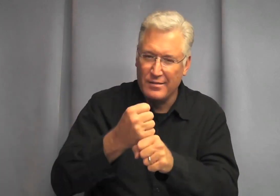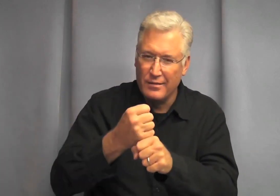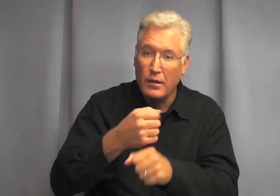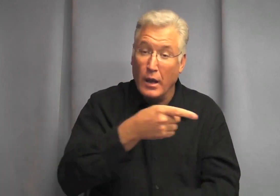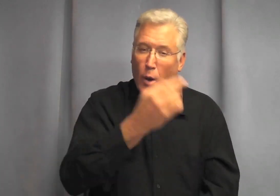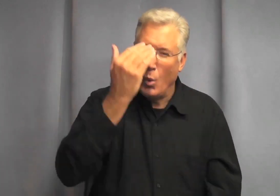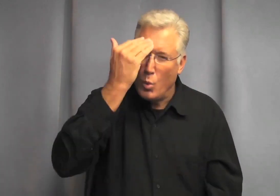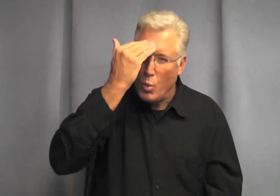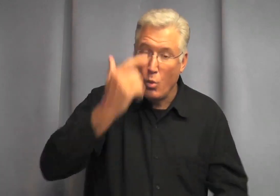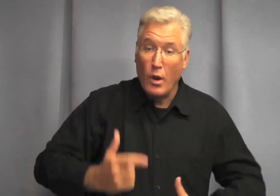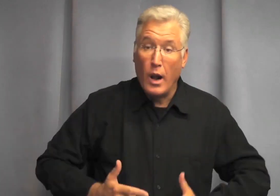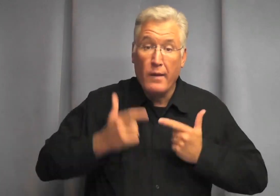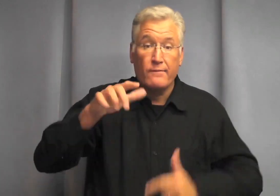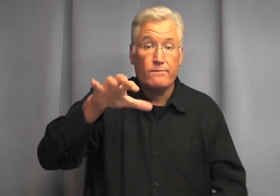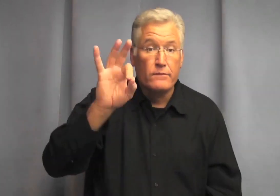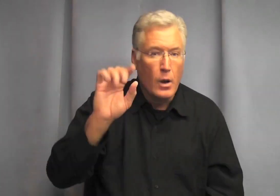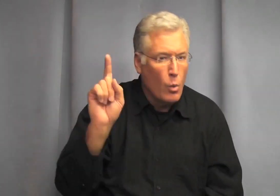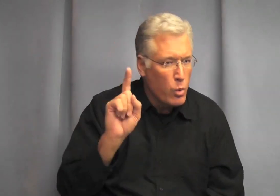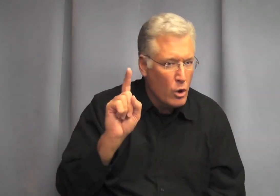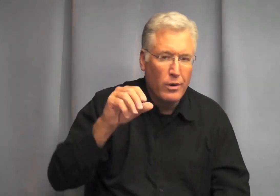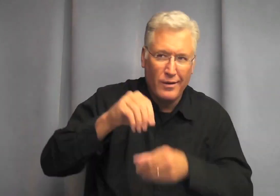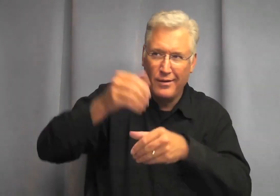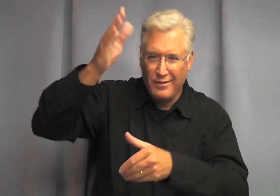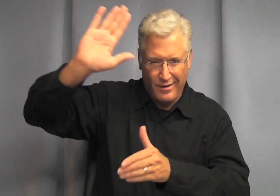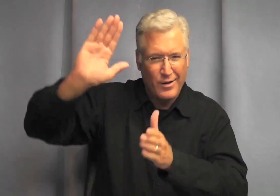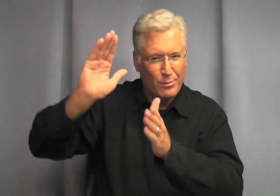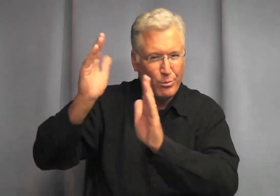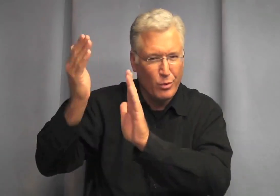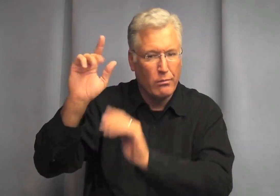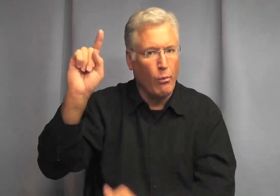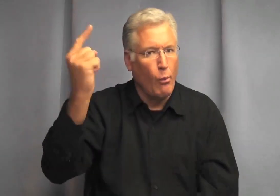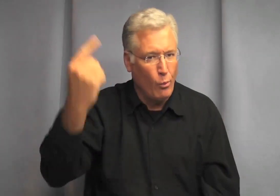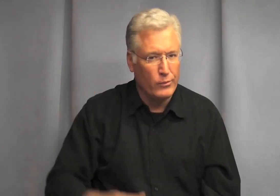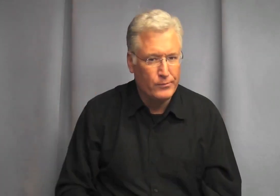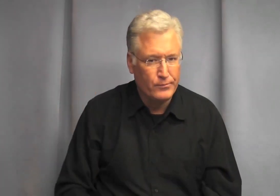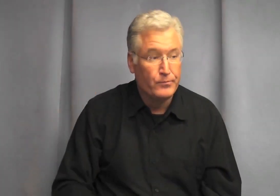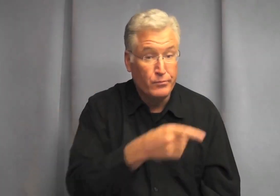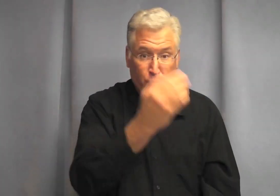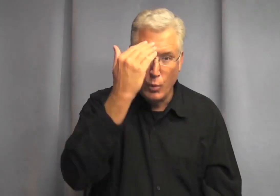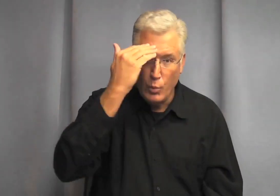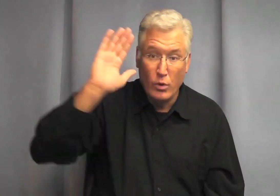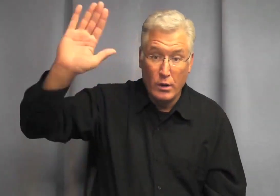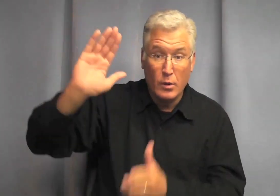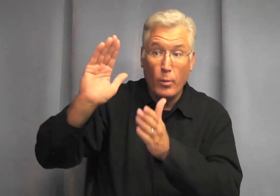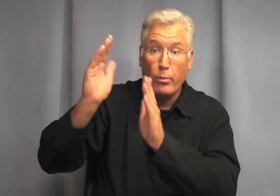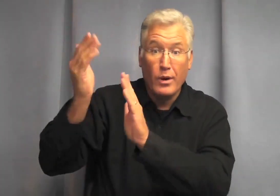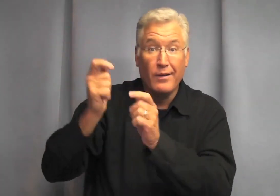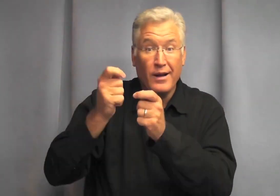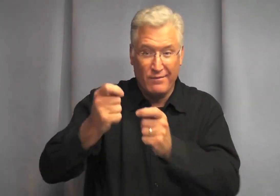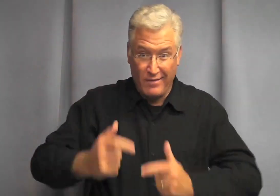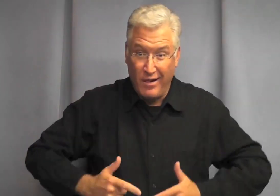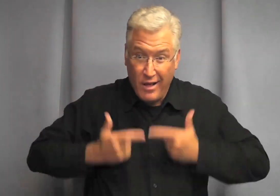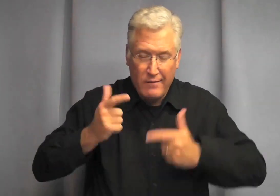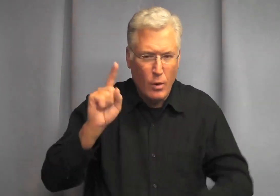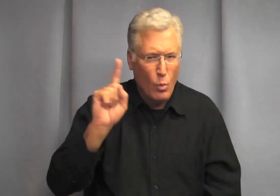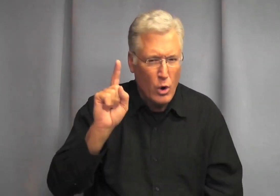people, God's promises. He had faith and he knew that life was found only in the presence of the Lord. He knew